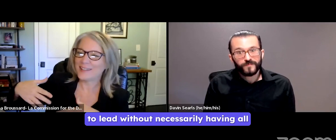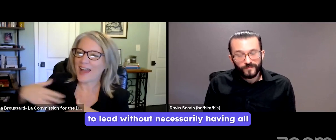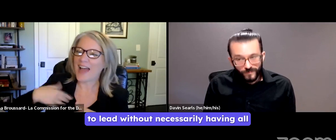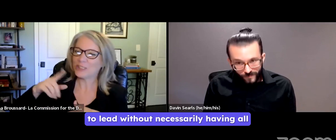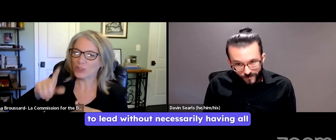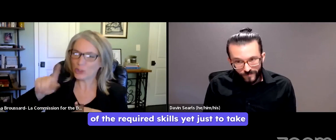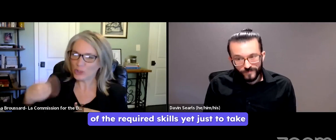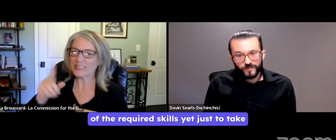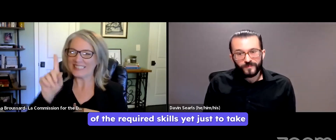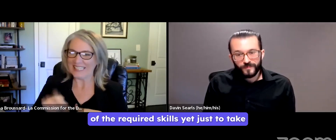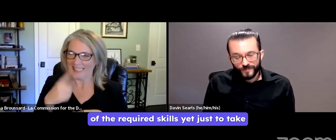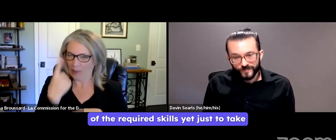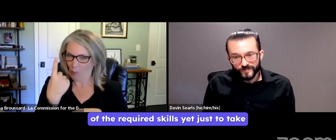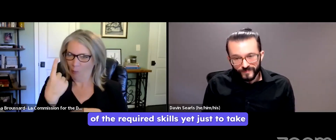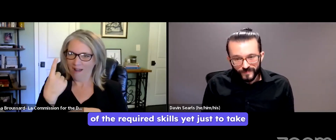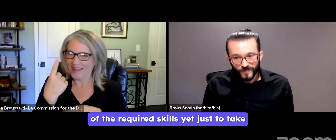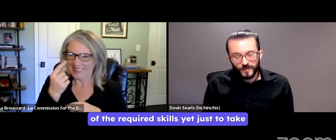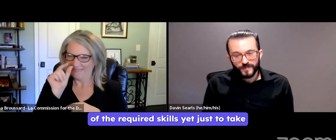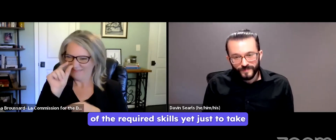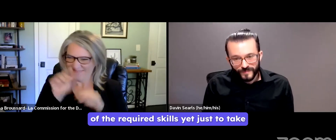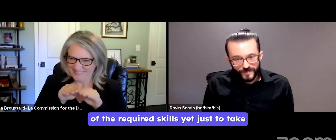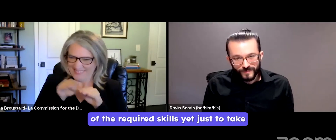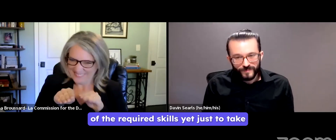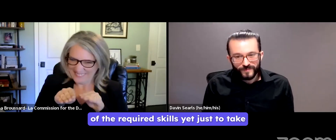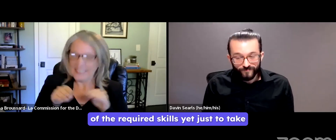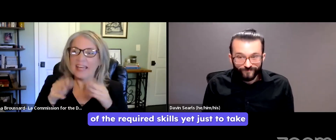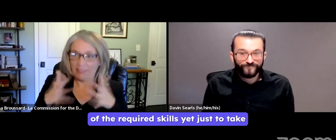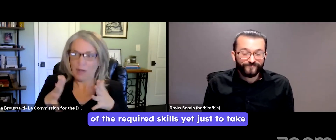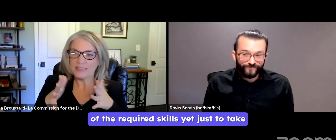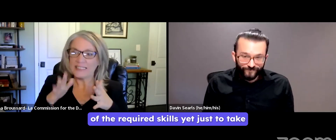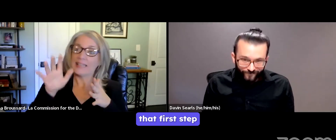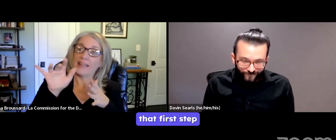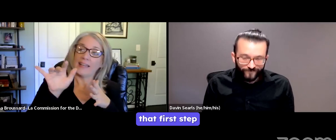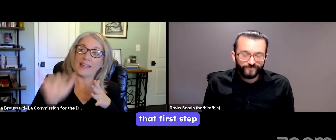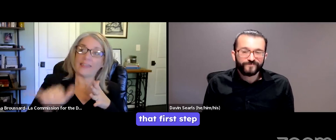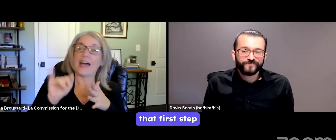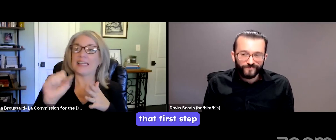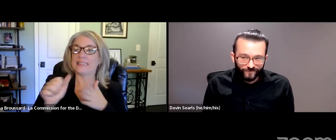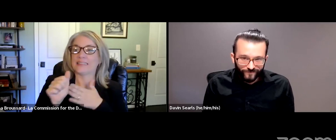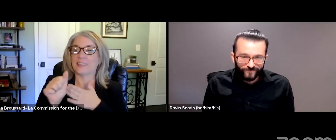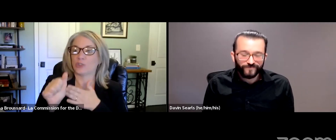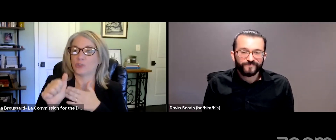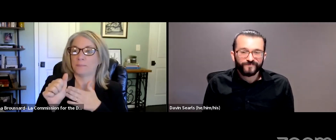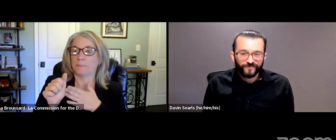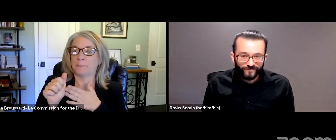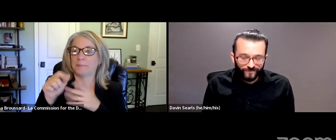having all of the required skills yet. Just to take that first step.